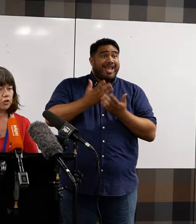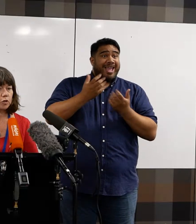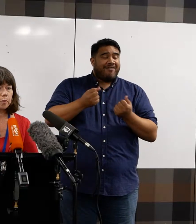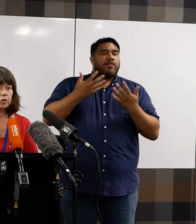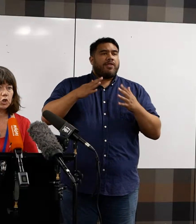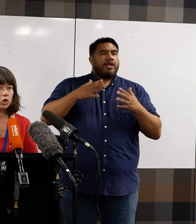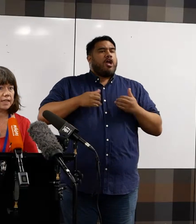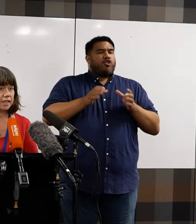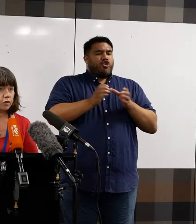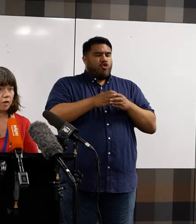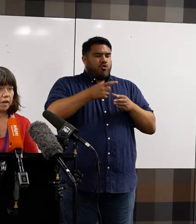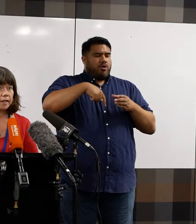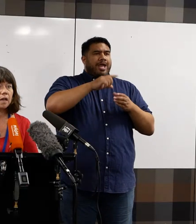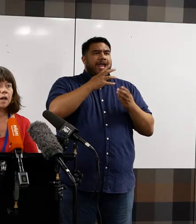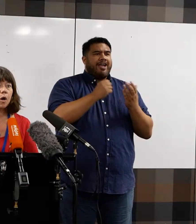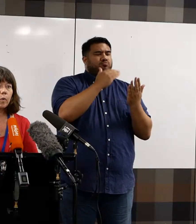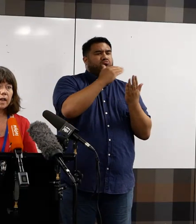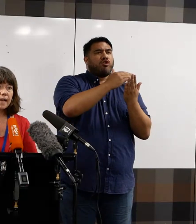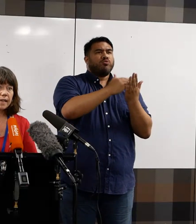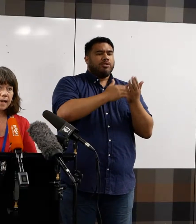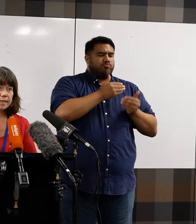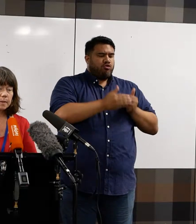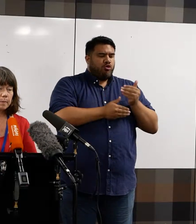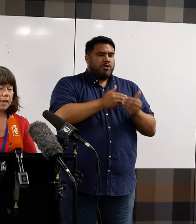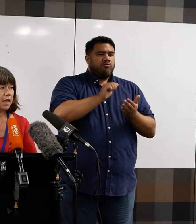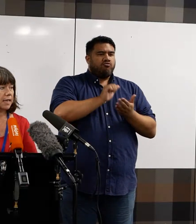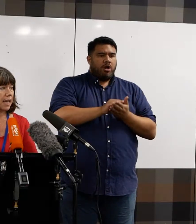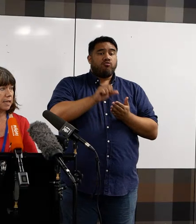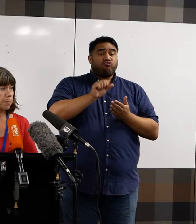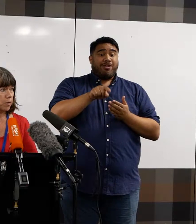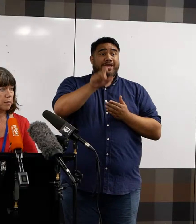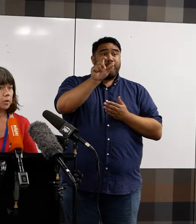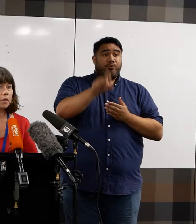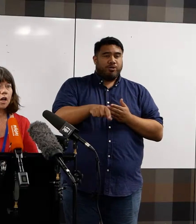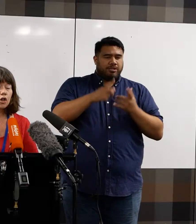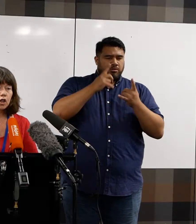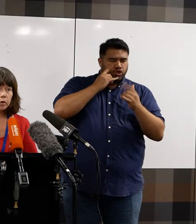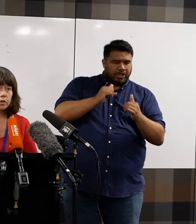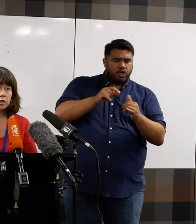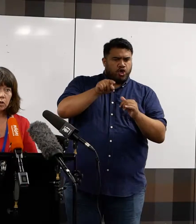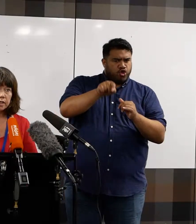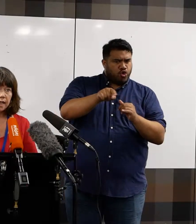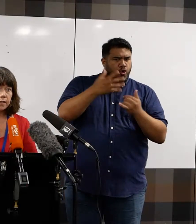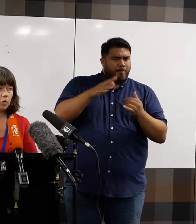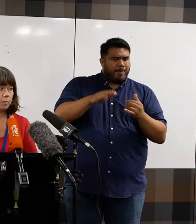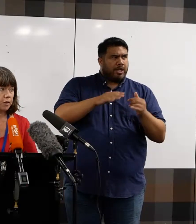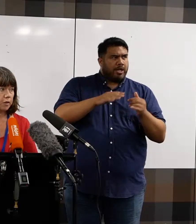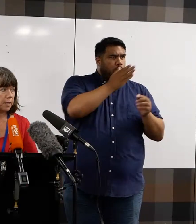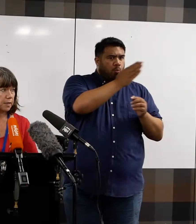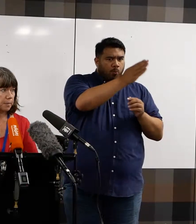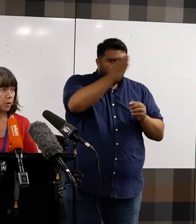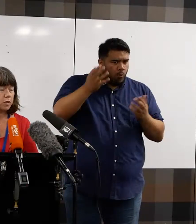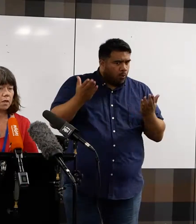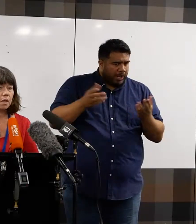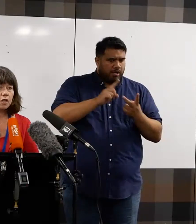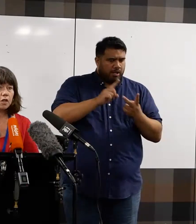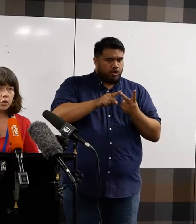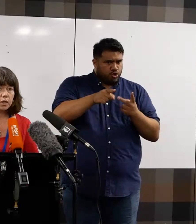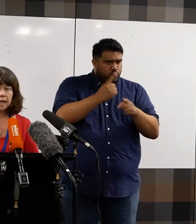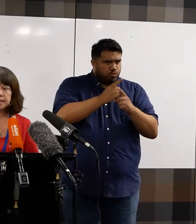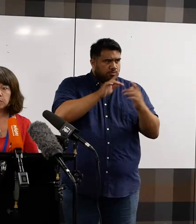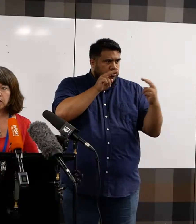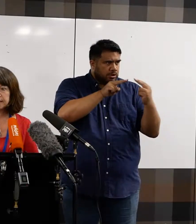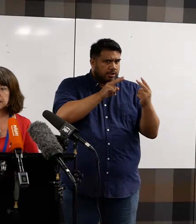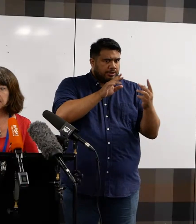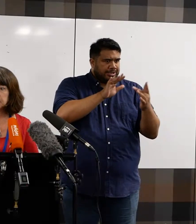very standard approach of identifying where that case has been and any possible close contacts who might have been exposed to